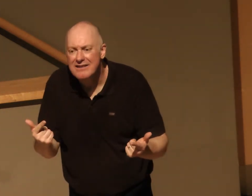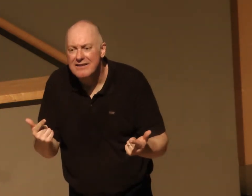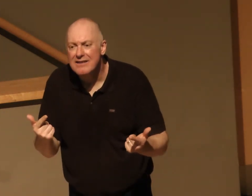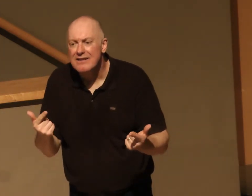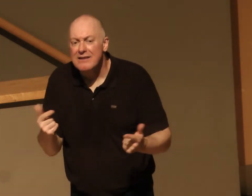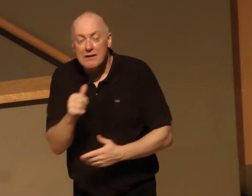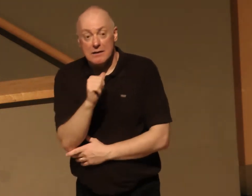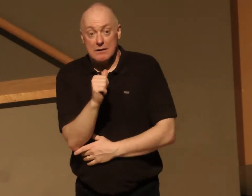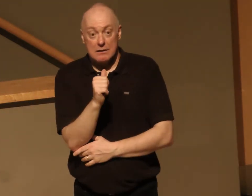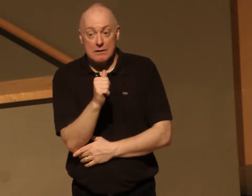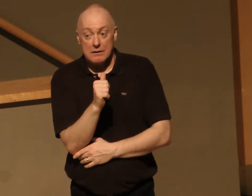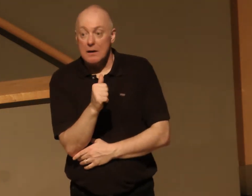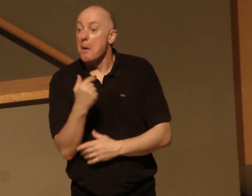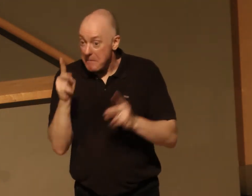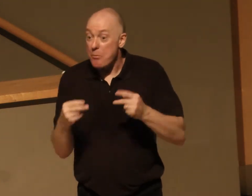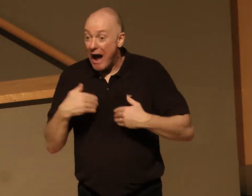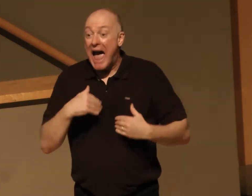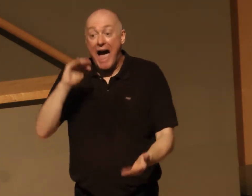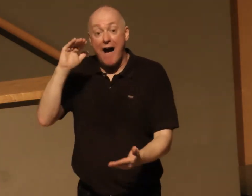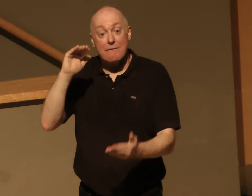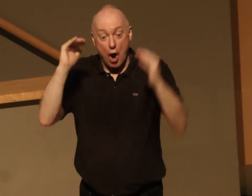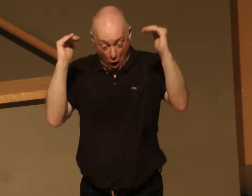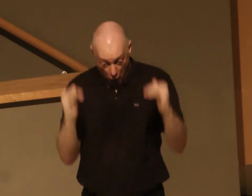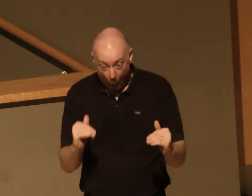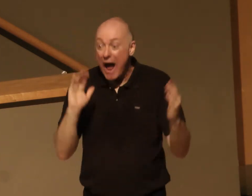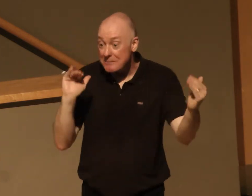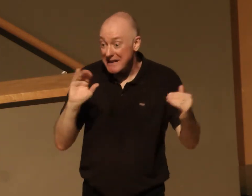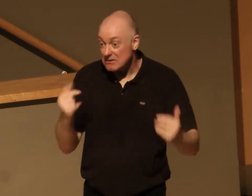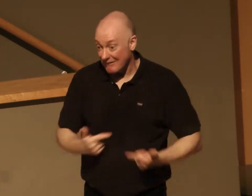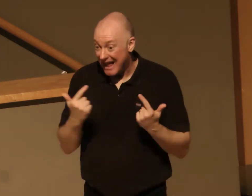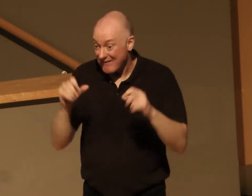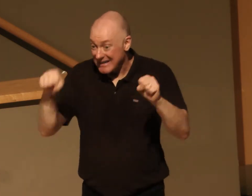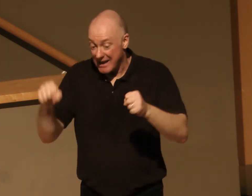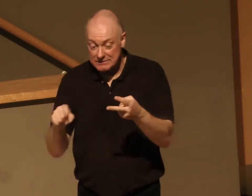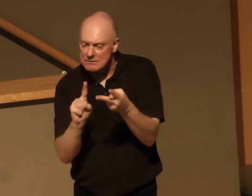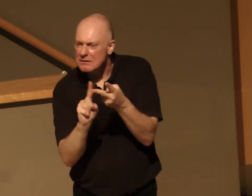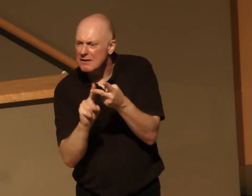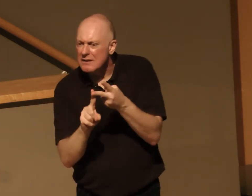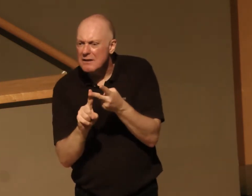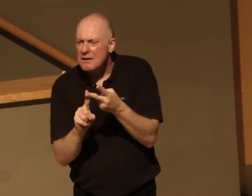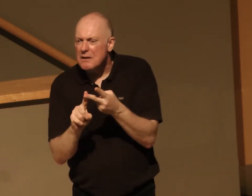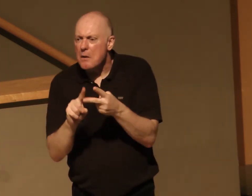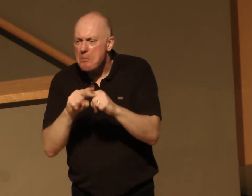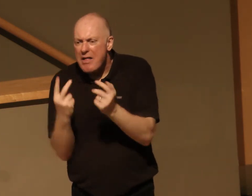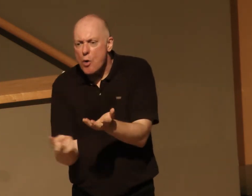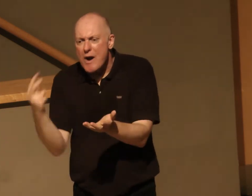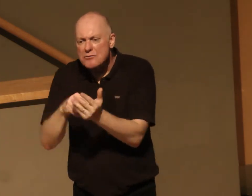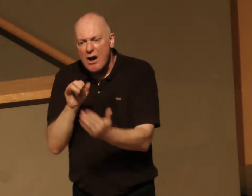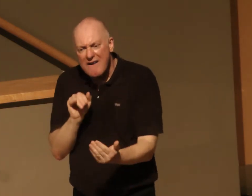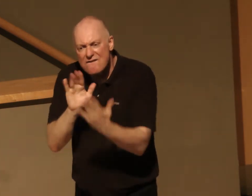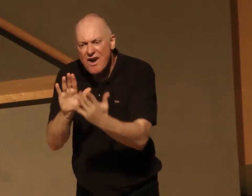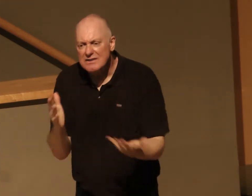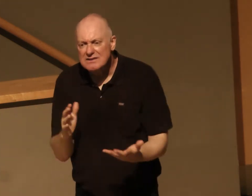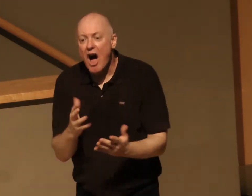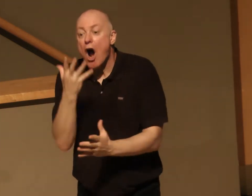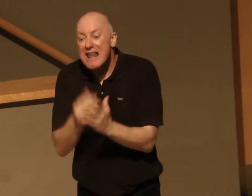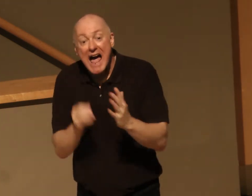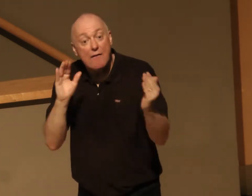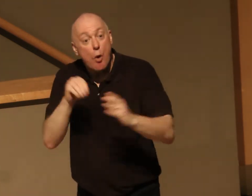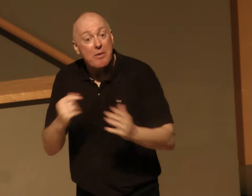the low expectations we have of life but the resurrection confronts our lack of hope in life. Notice verse 2